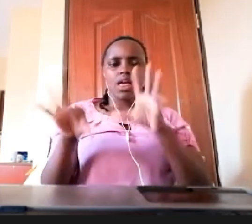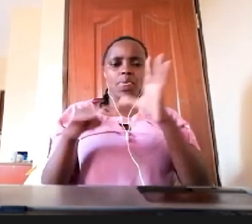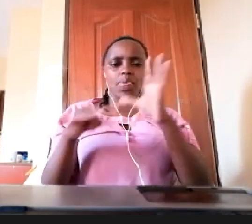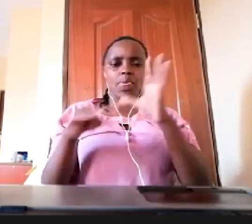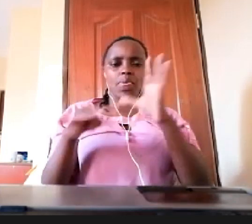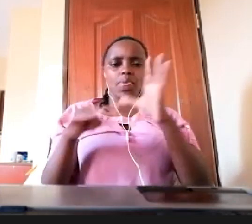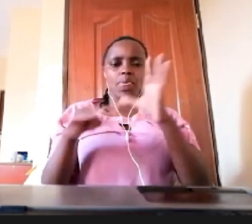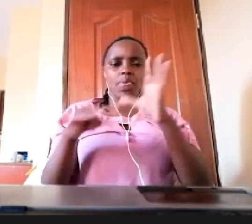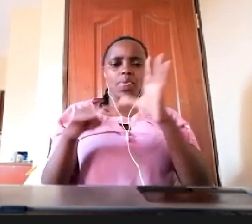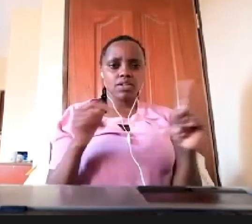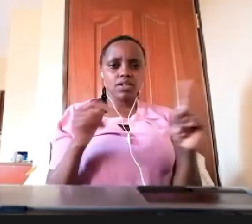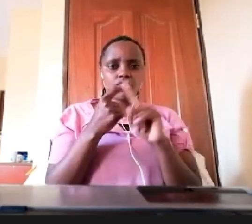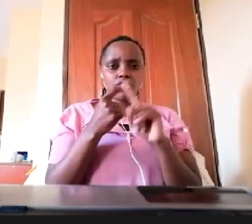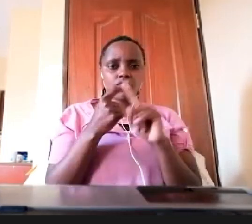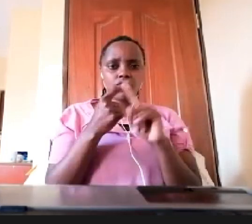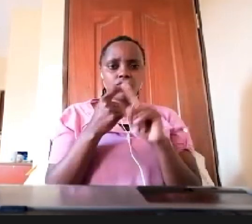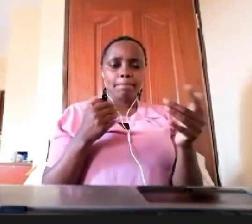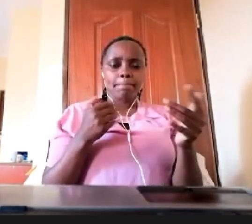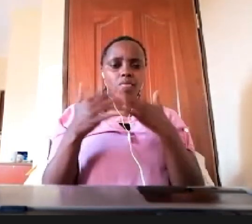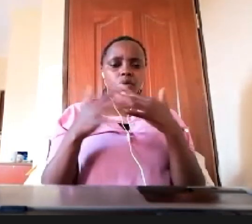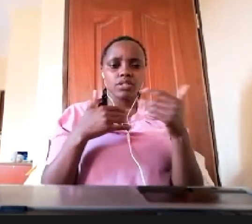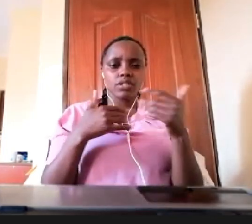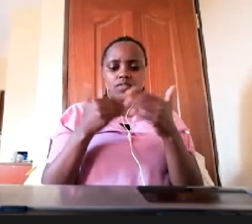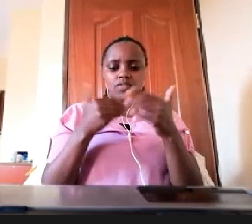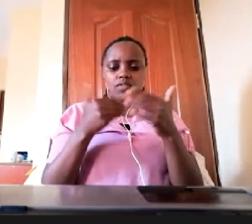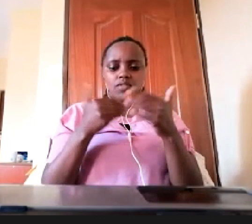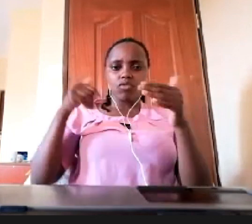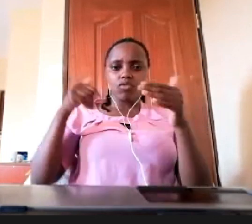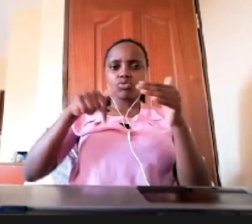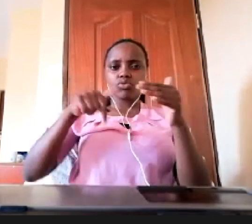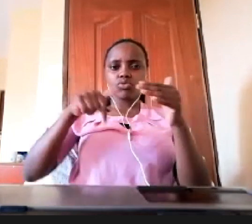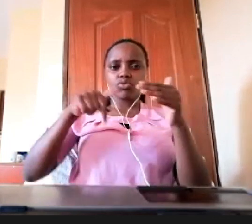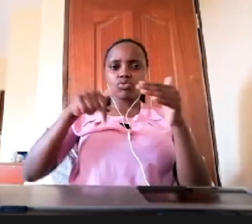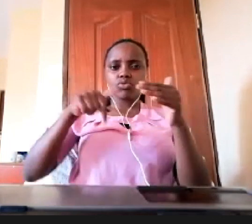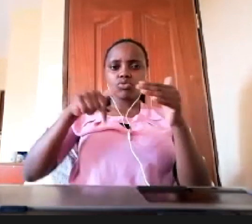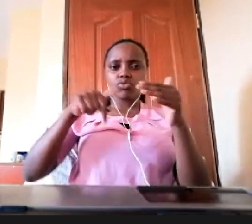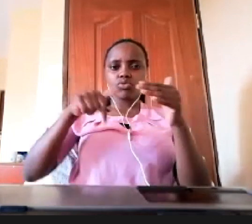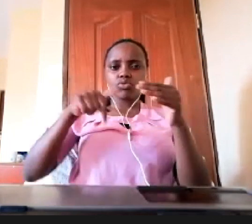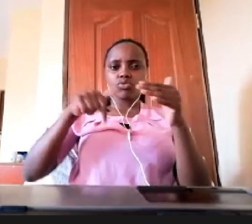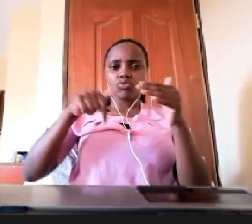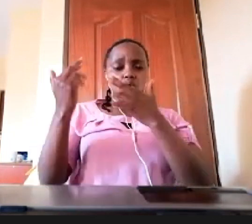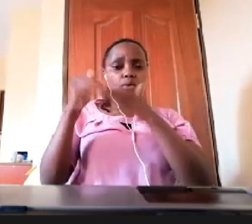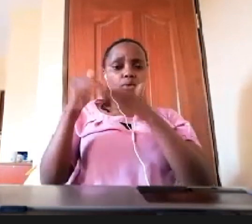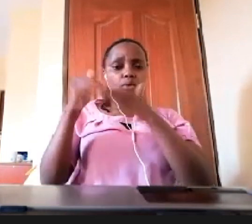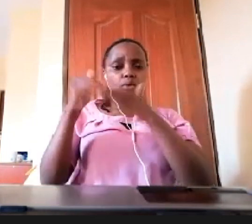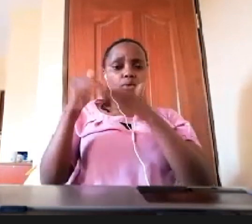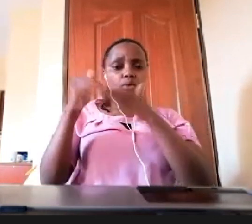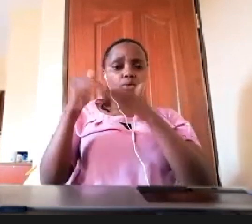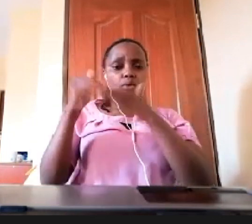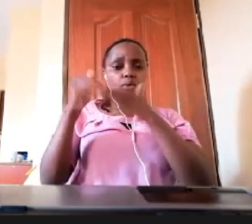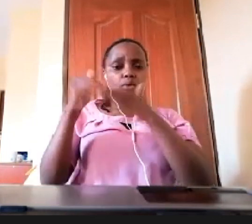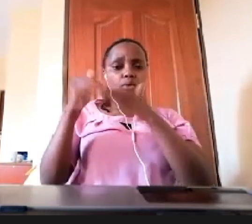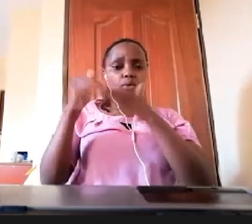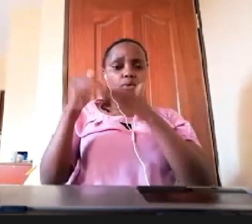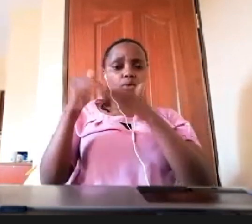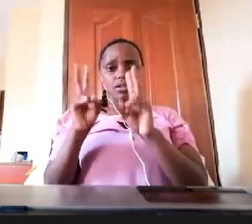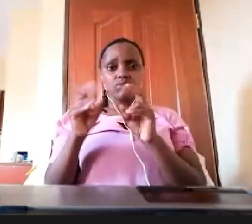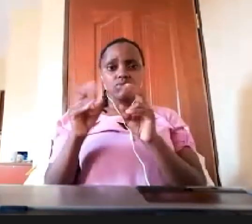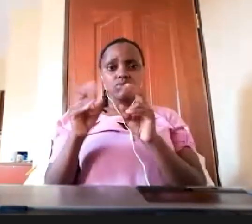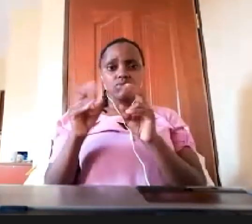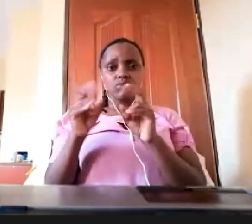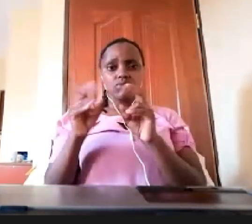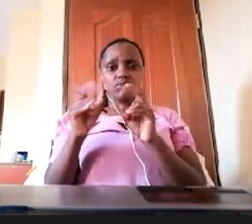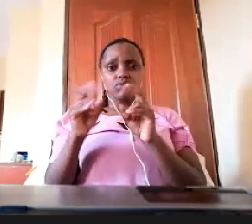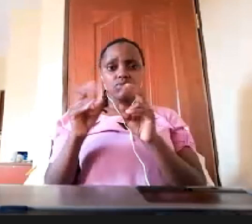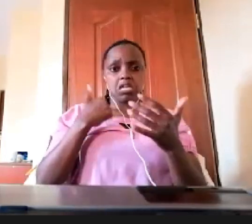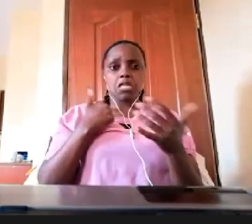but from what we've had today, which I hope has been useful for everybody as much as it has been to me,